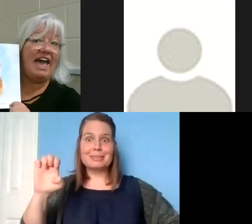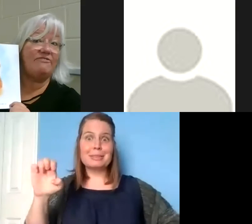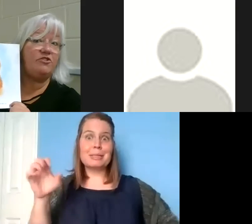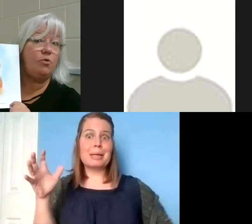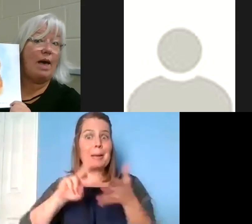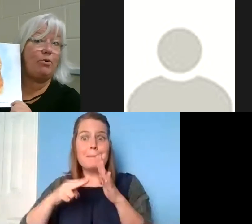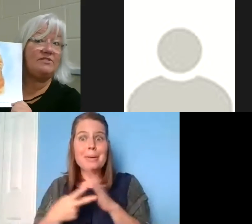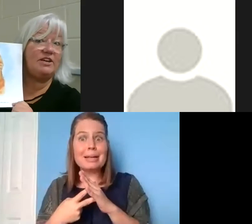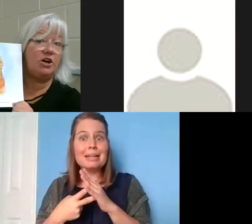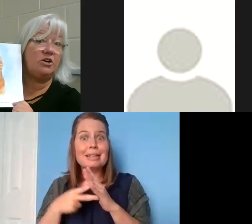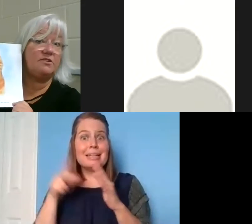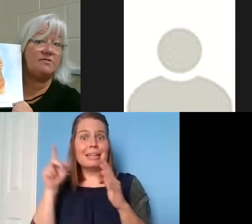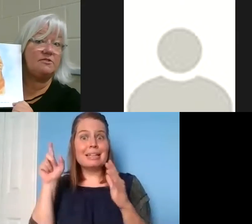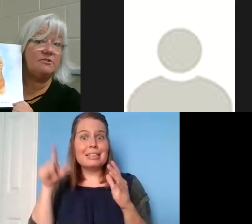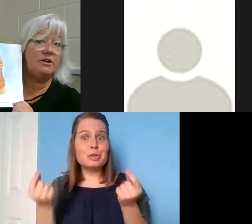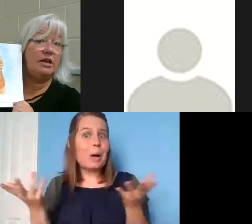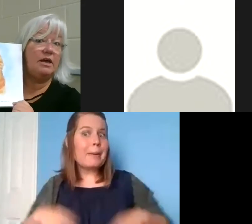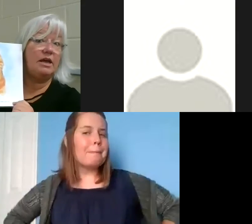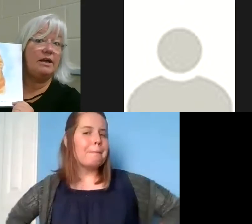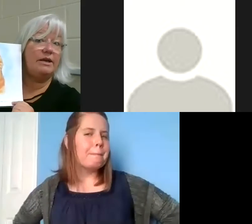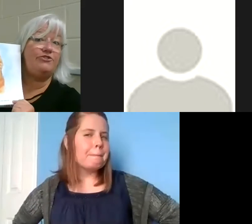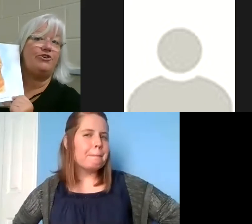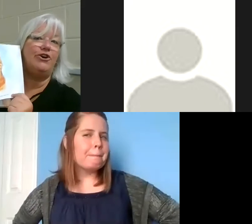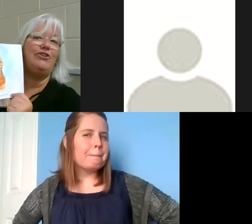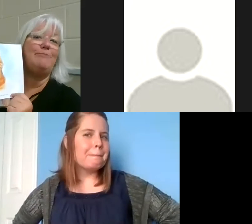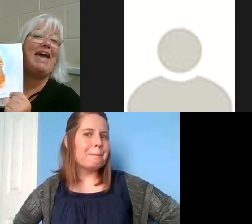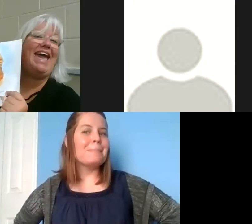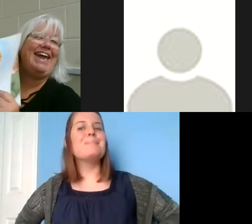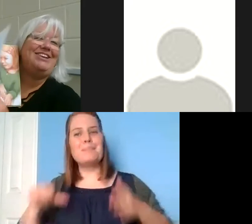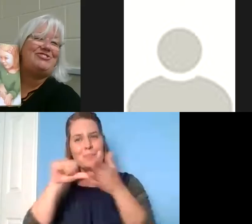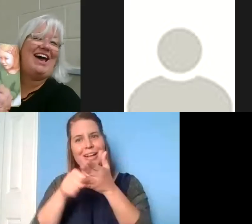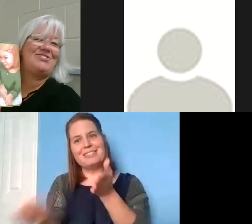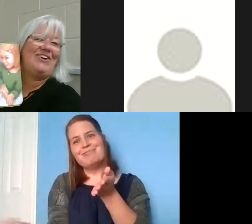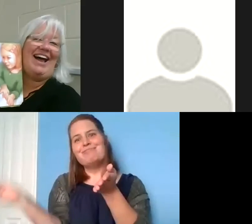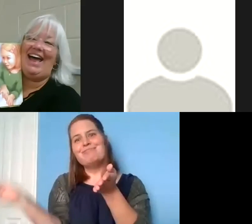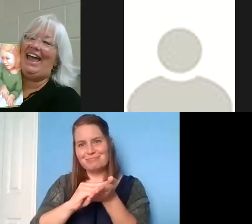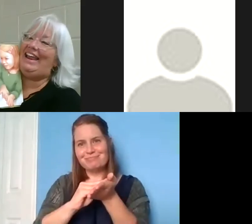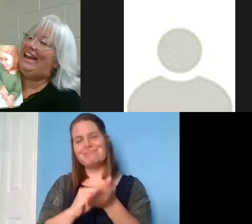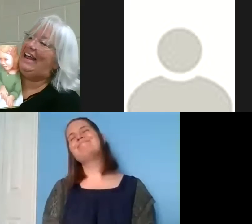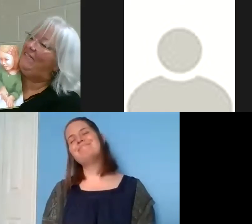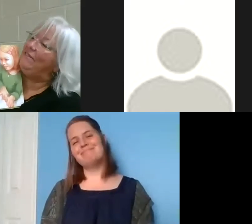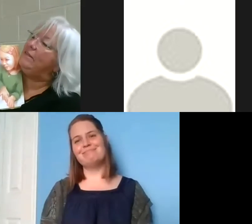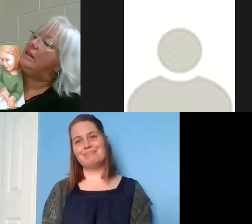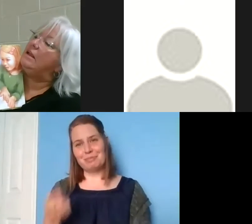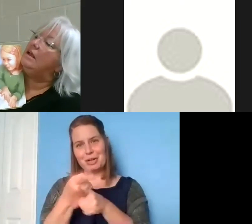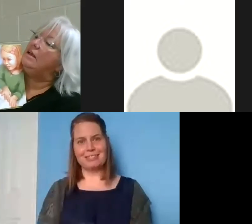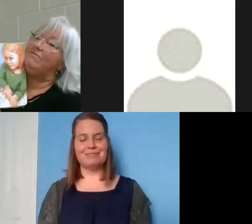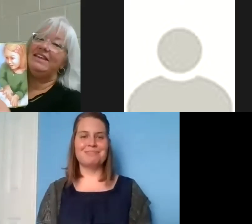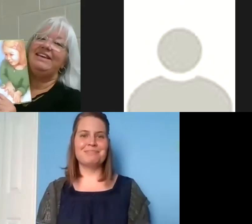means I have to do what, boys and girls? Turn the page, that's right.